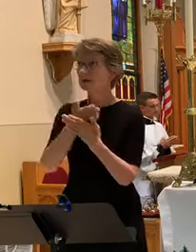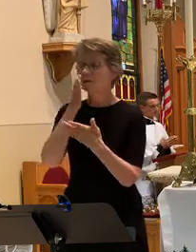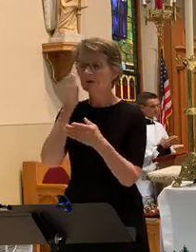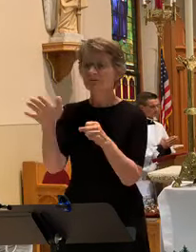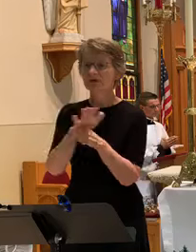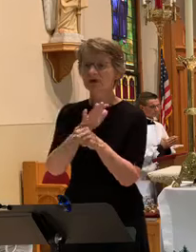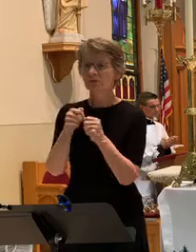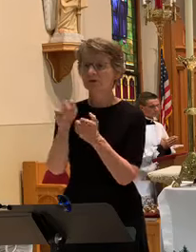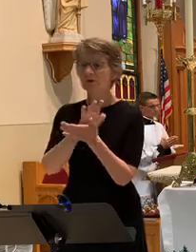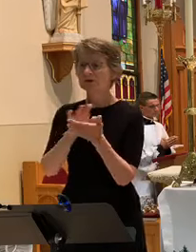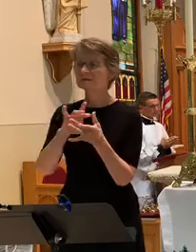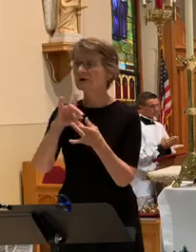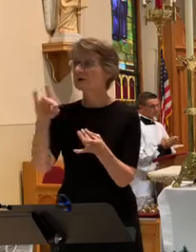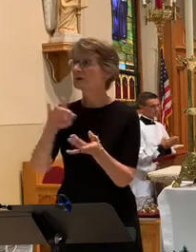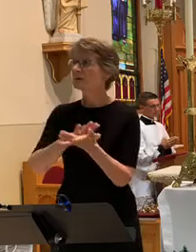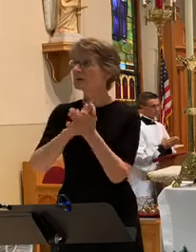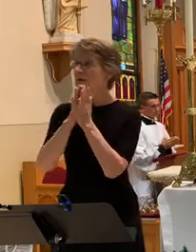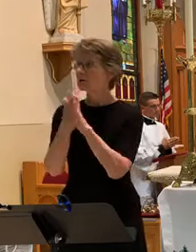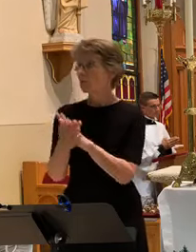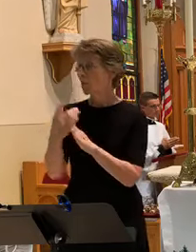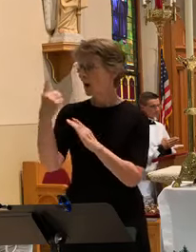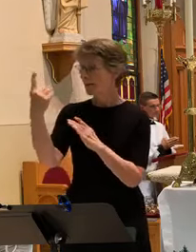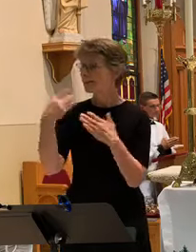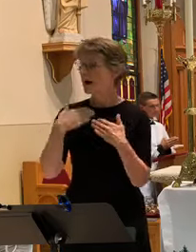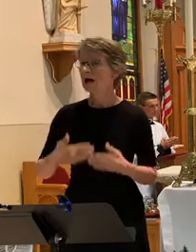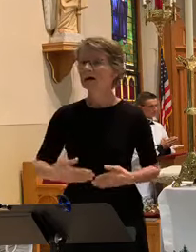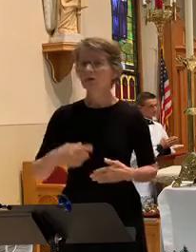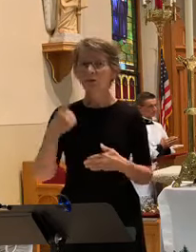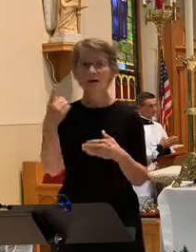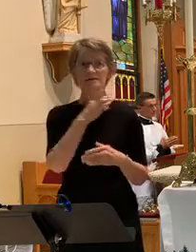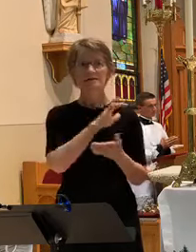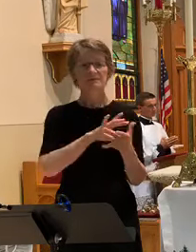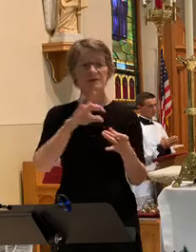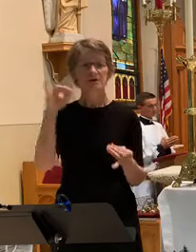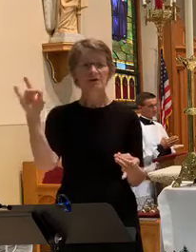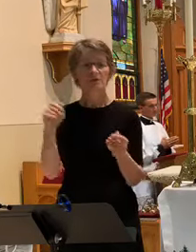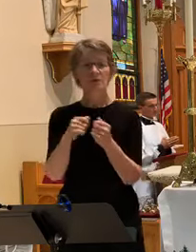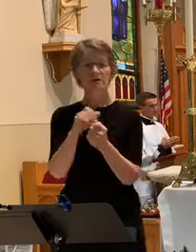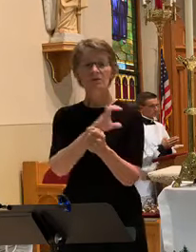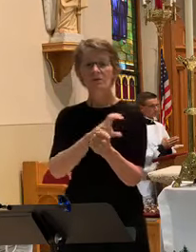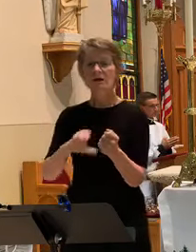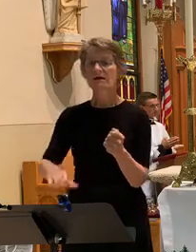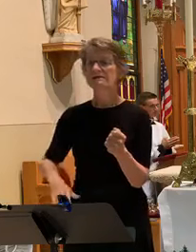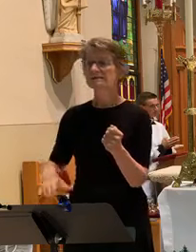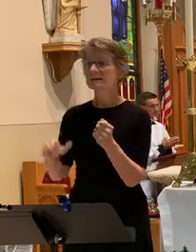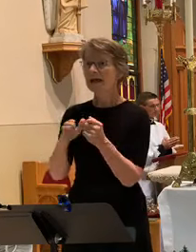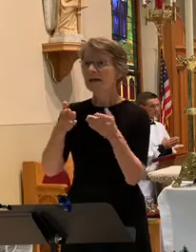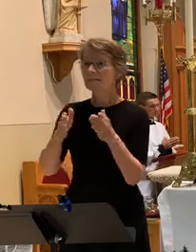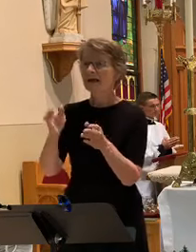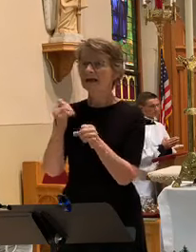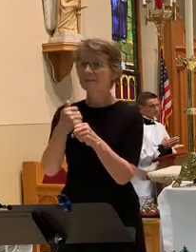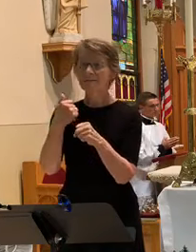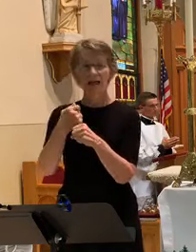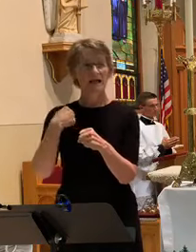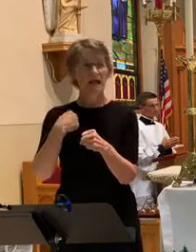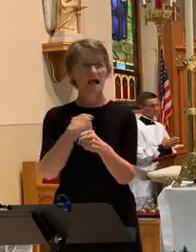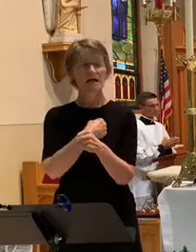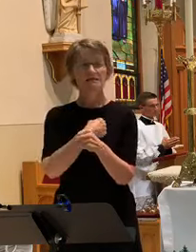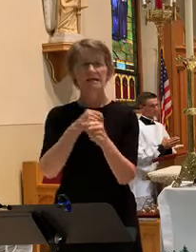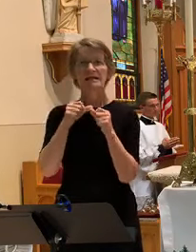with his Holy Spirit may become one body, one spirit in Christ. May he make of us an